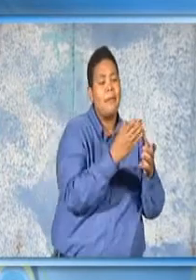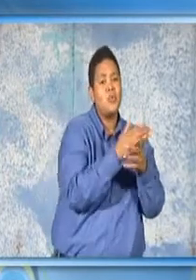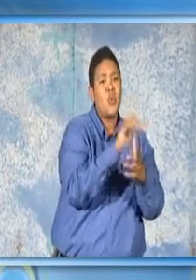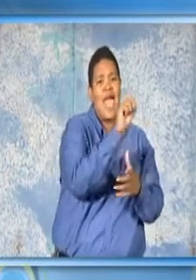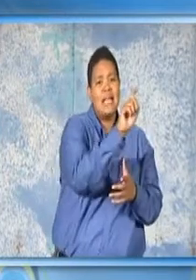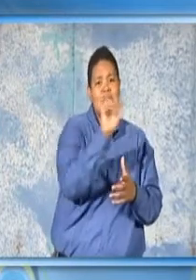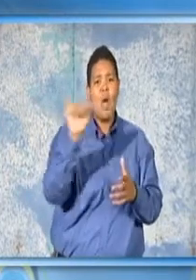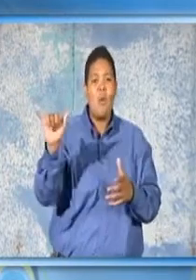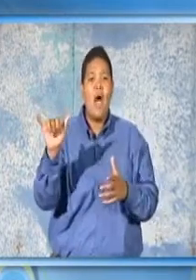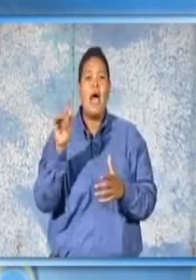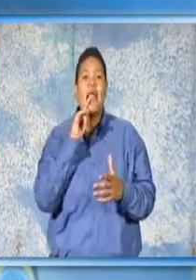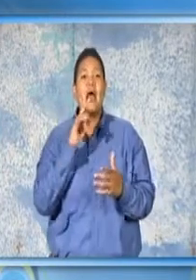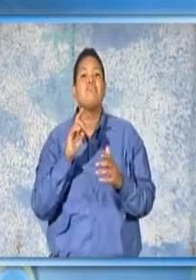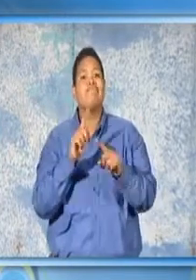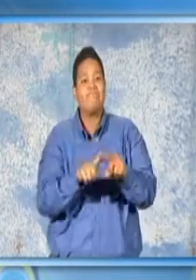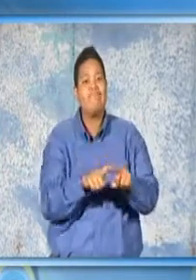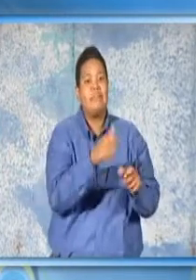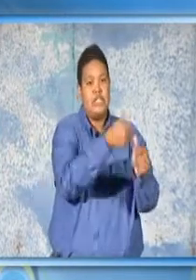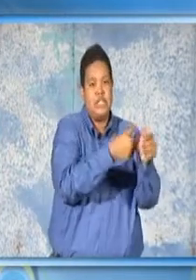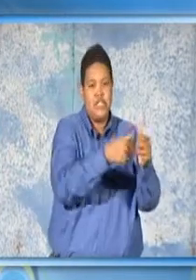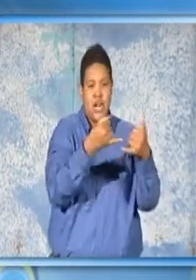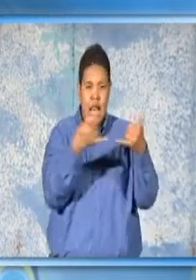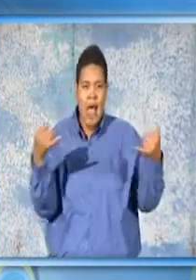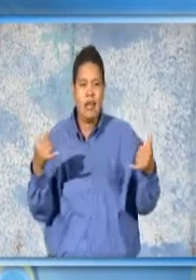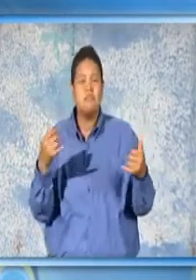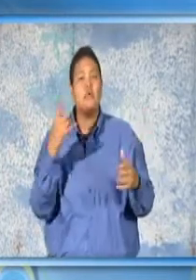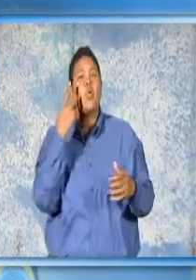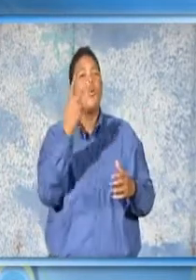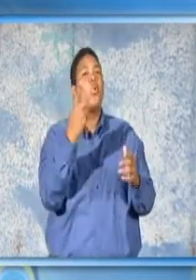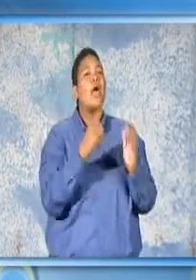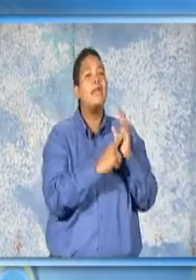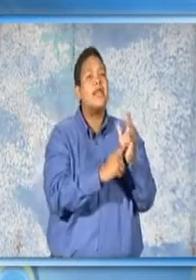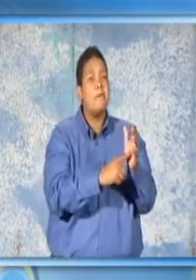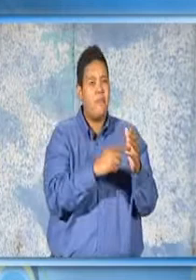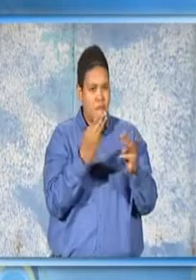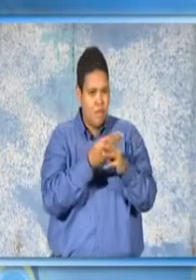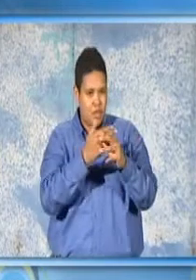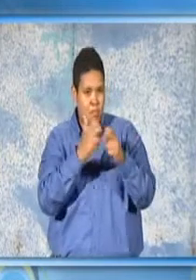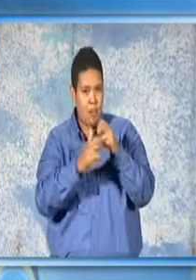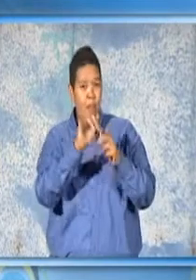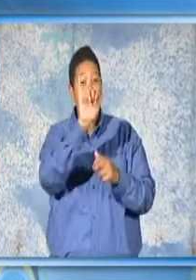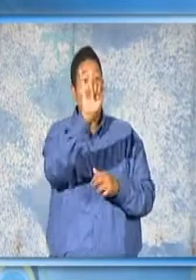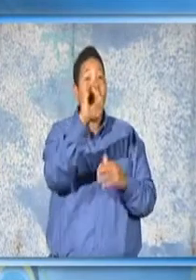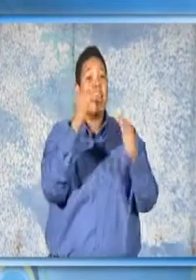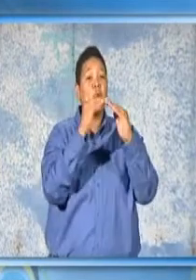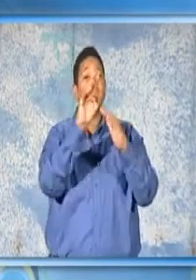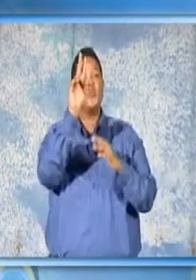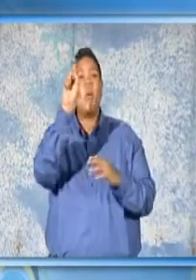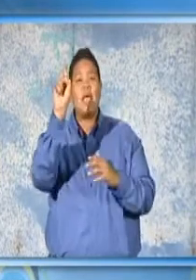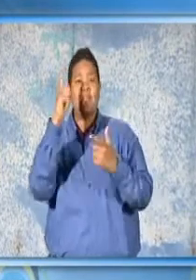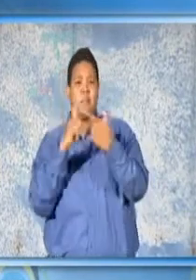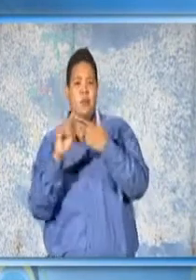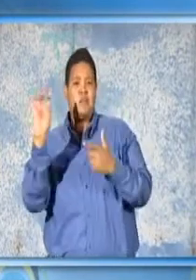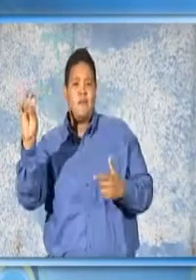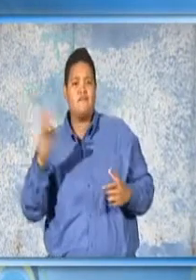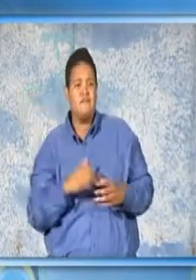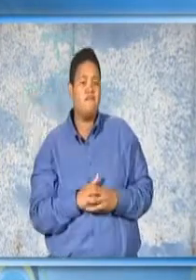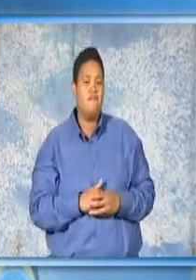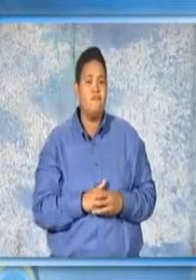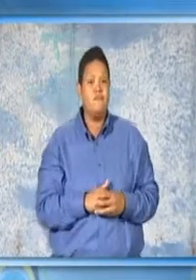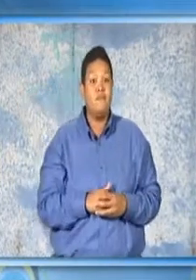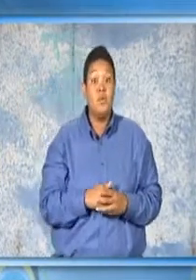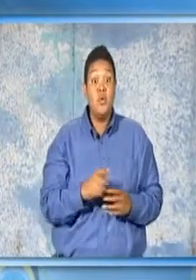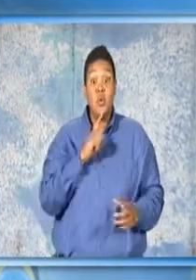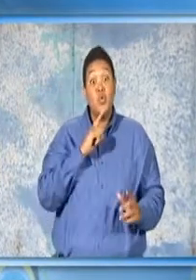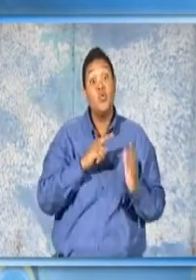coordinates that lie on these lines. Let us look at the equation y equals 2x plus 7, for example. To show